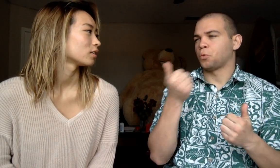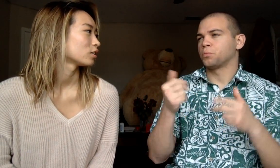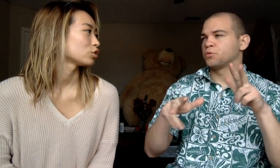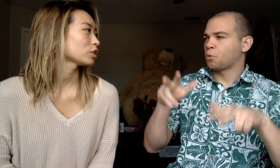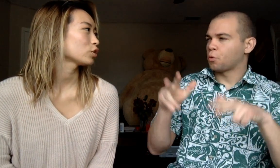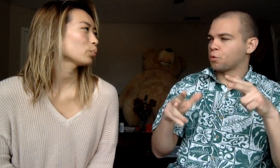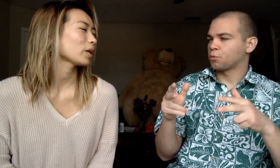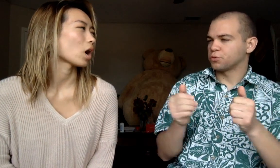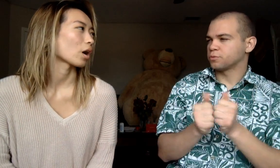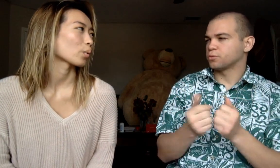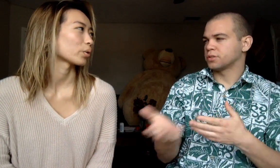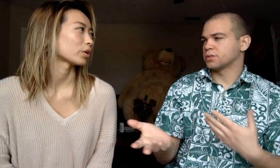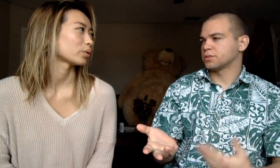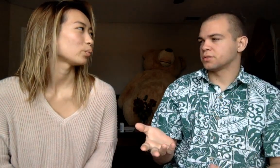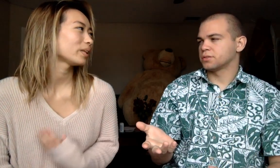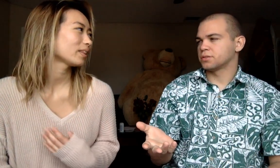Just don't be awkward with it.